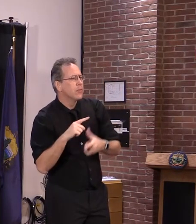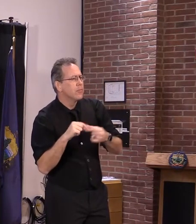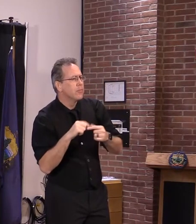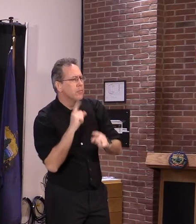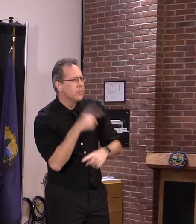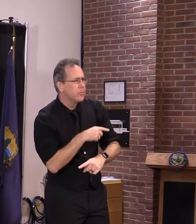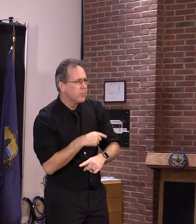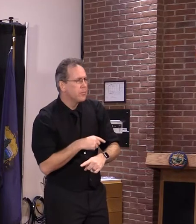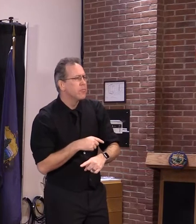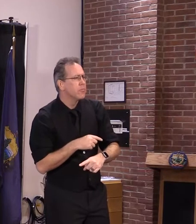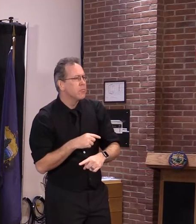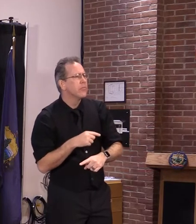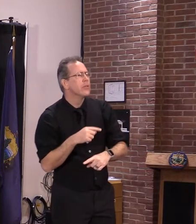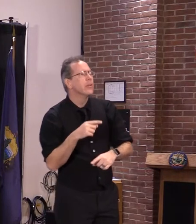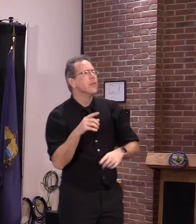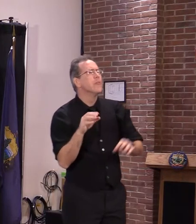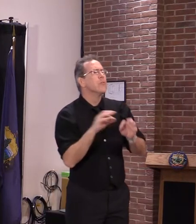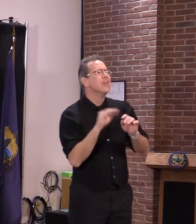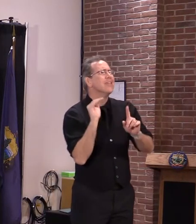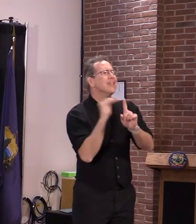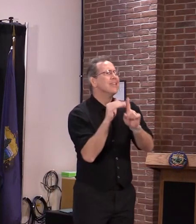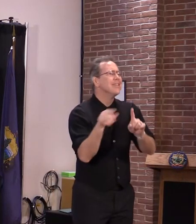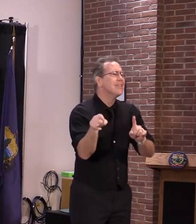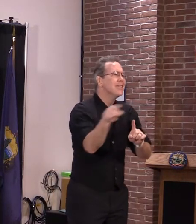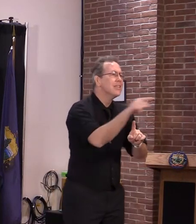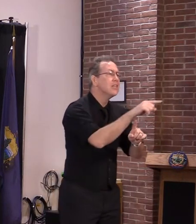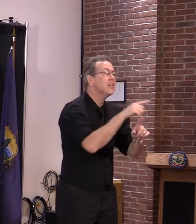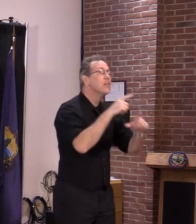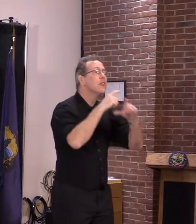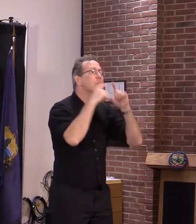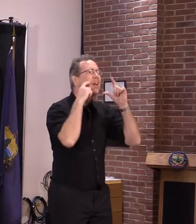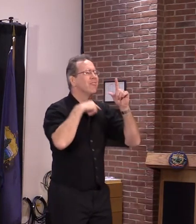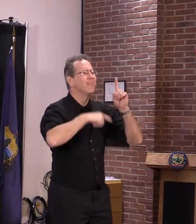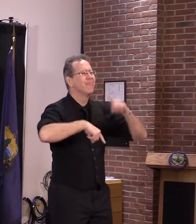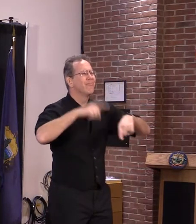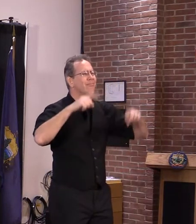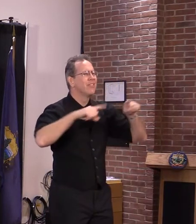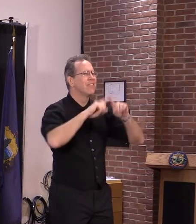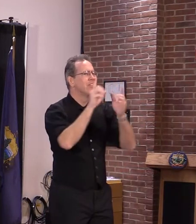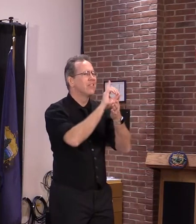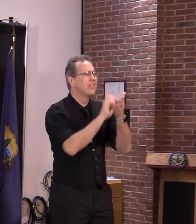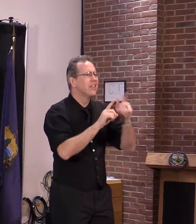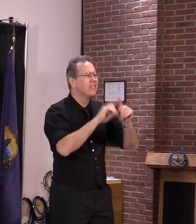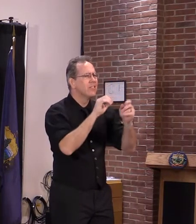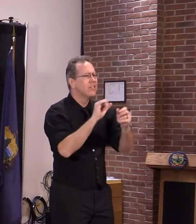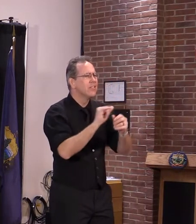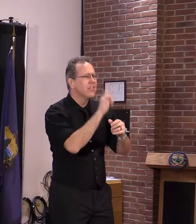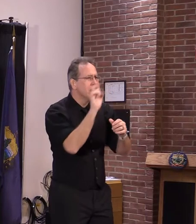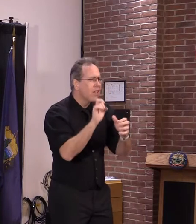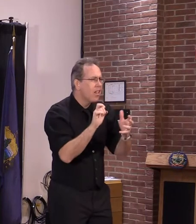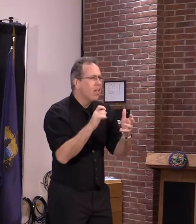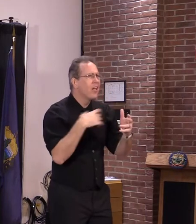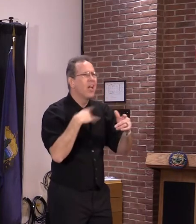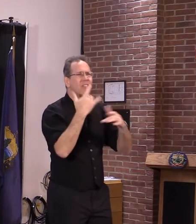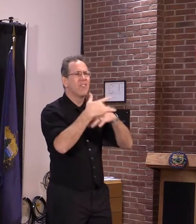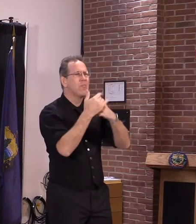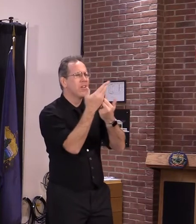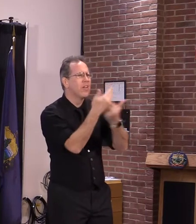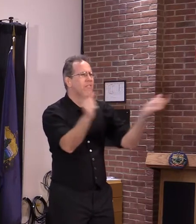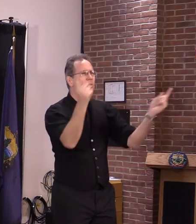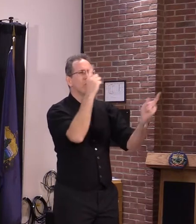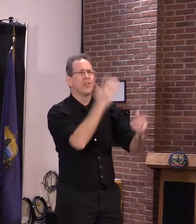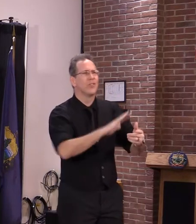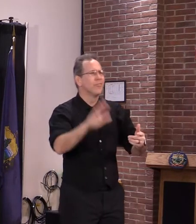that masks of really of all types are at this stage ubiquitously available around the state, from